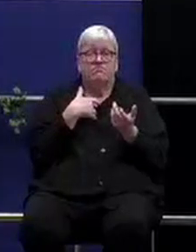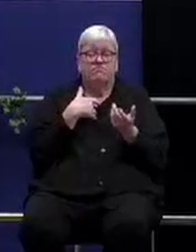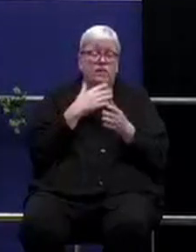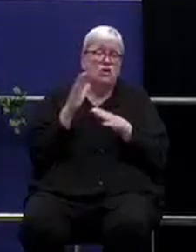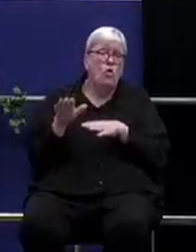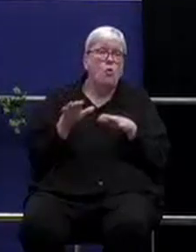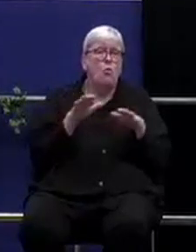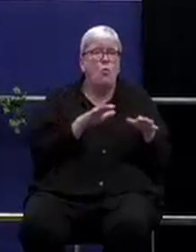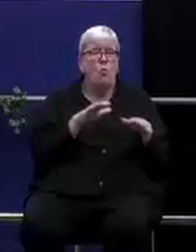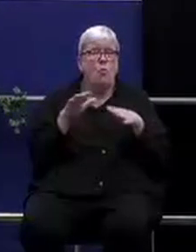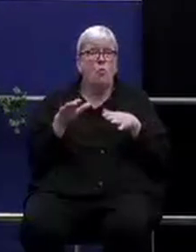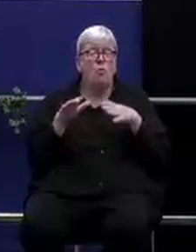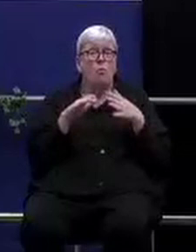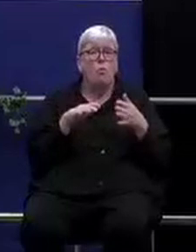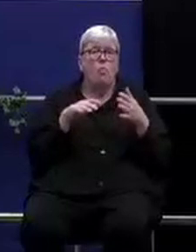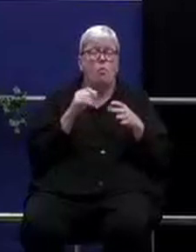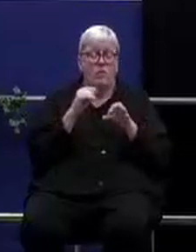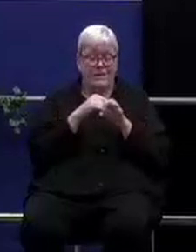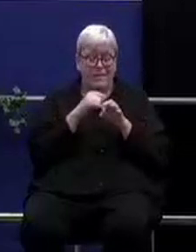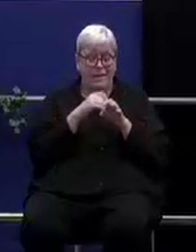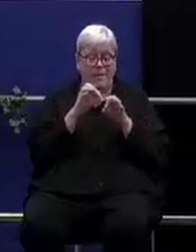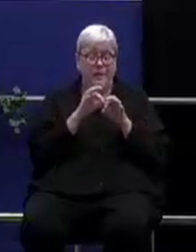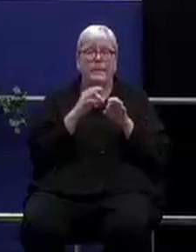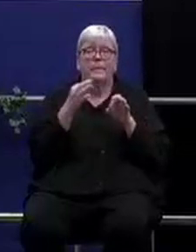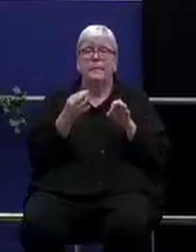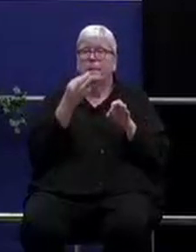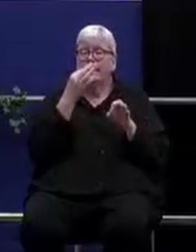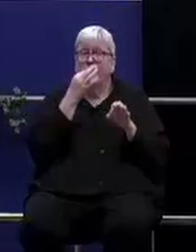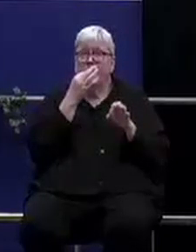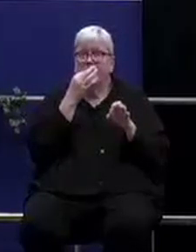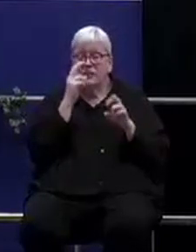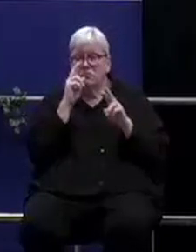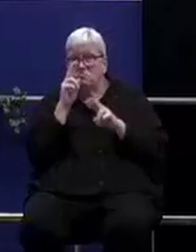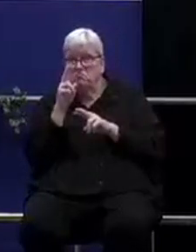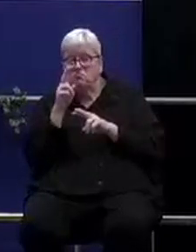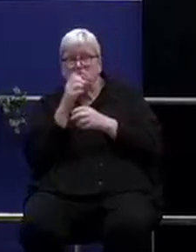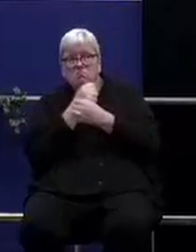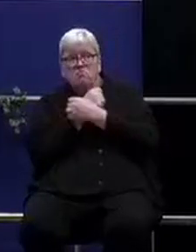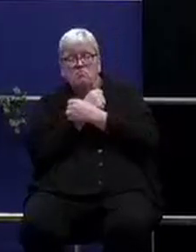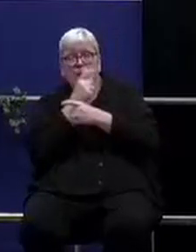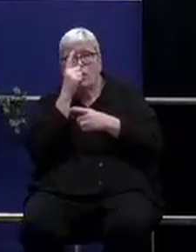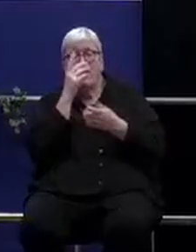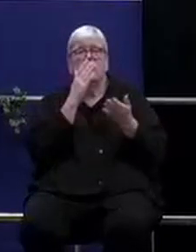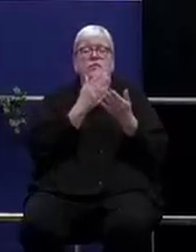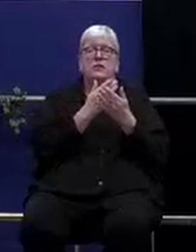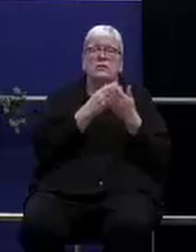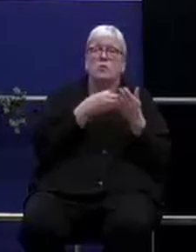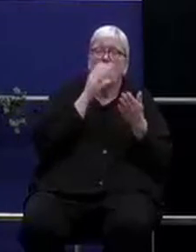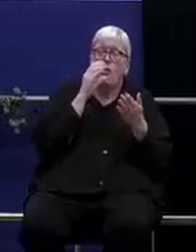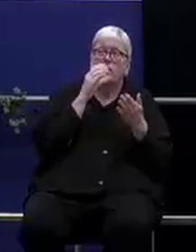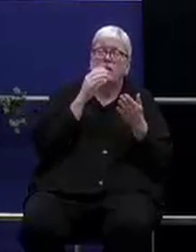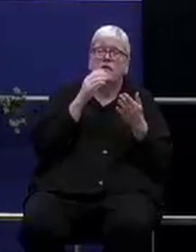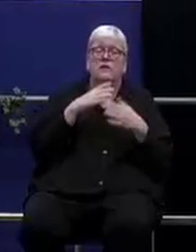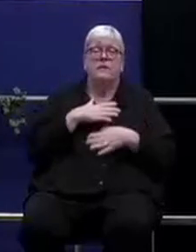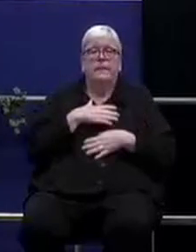placing a tablet on the back of her tongue, and I stared on, arms crossed. She took a sip of water and made a few heaving noises